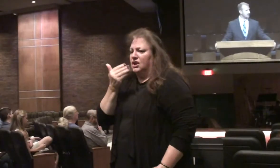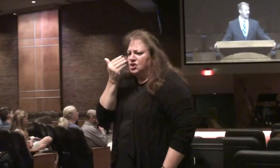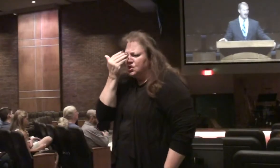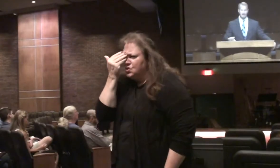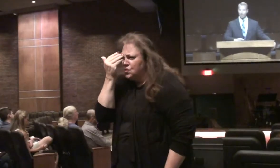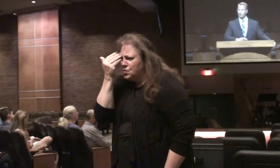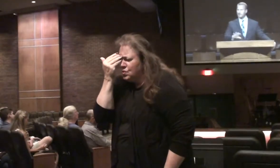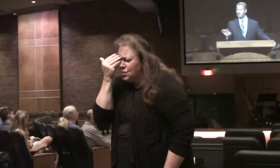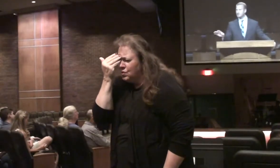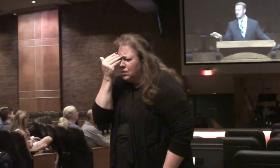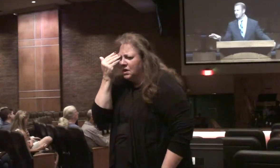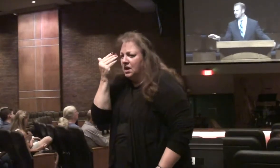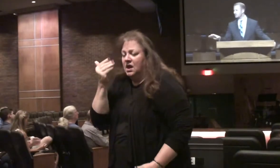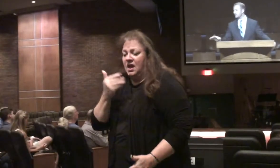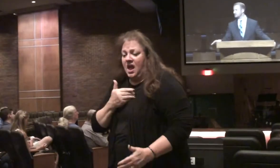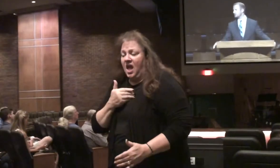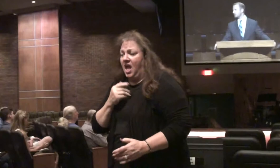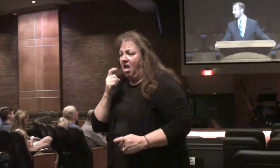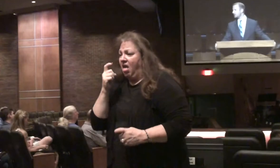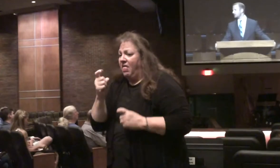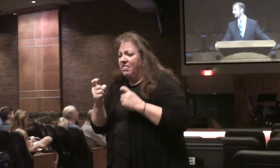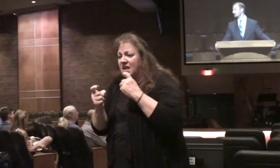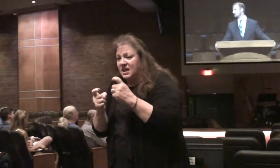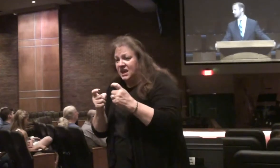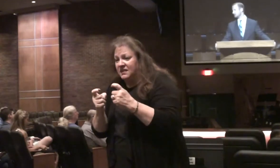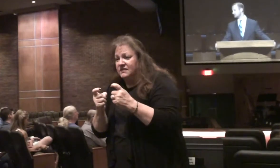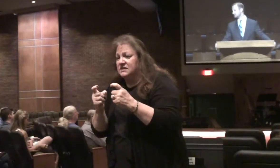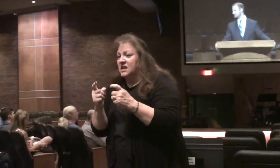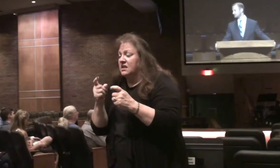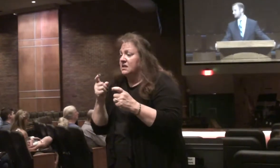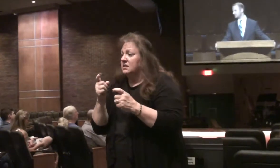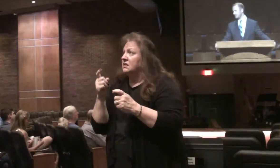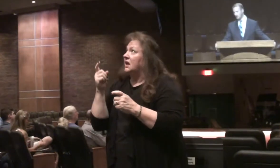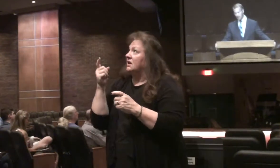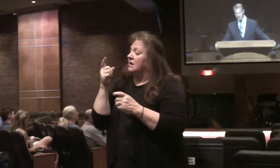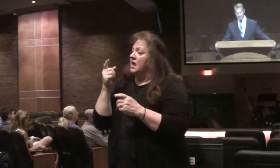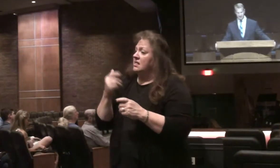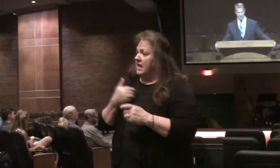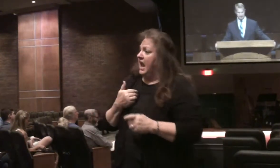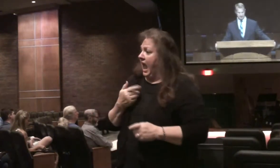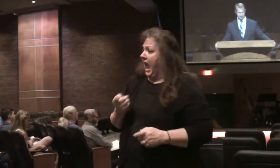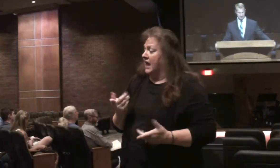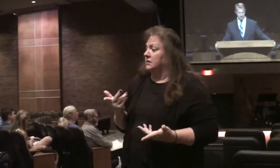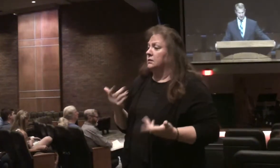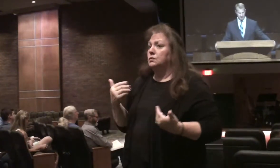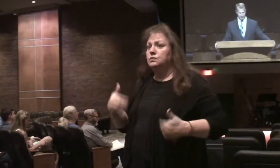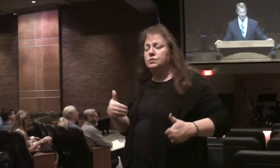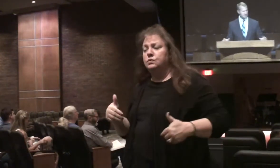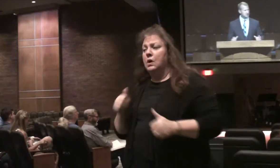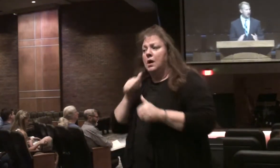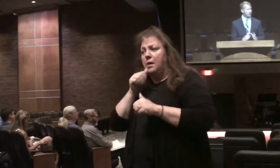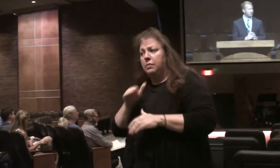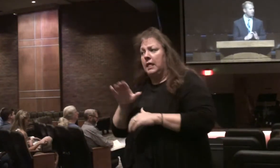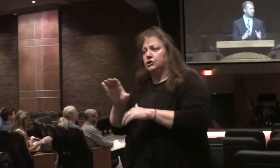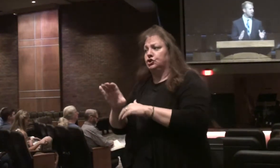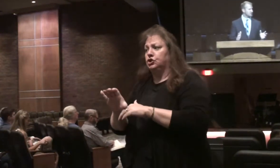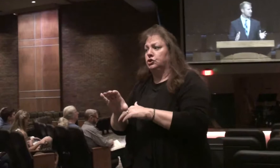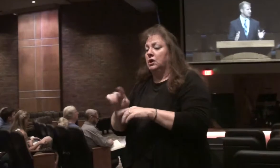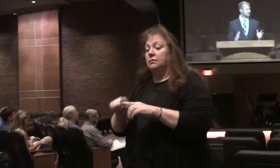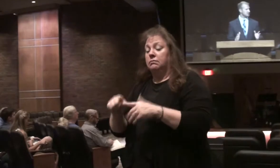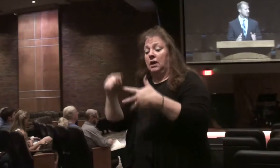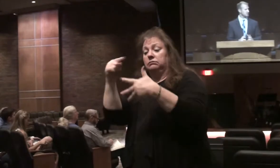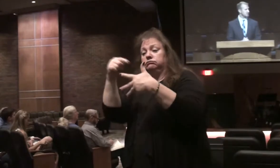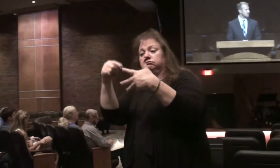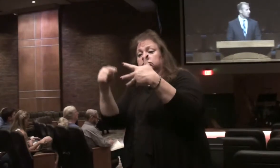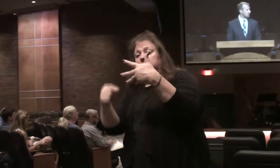knowledge and all the gifts they needed to function properly as a church. A blessed church. Yet despite all their